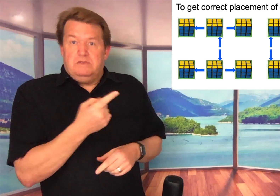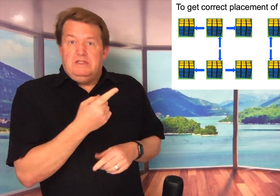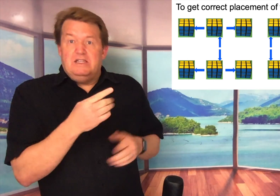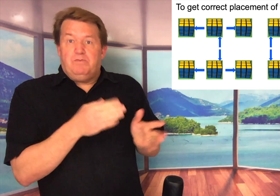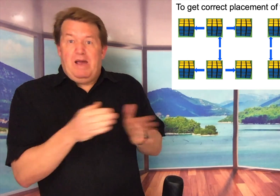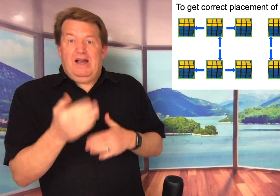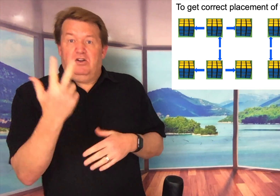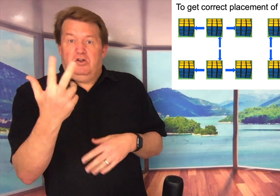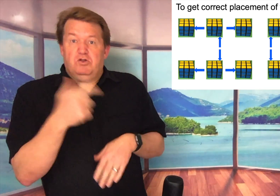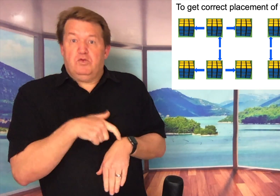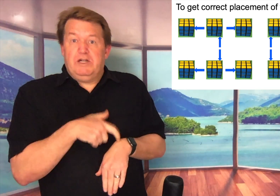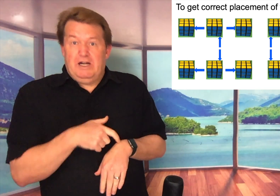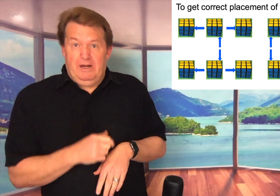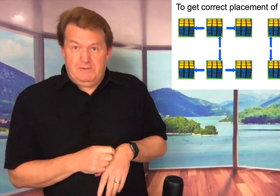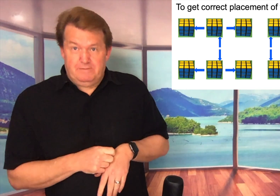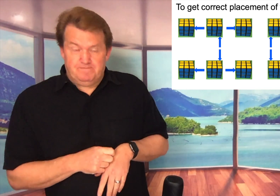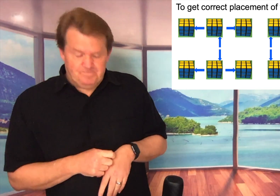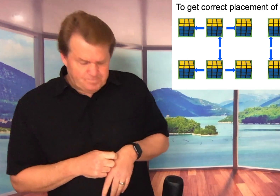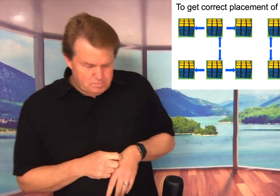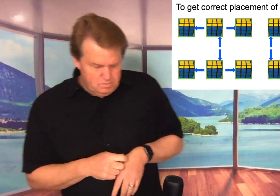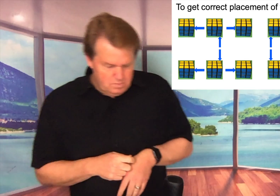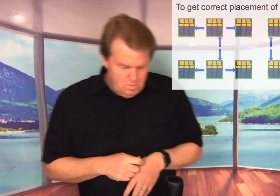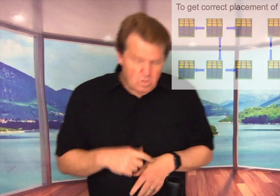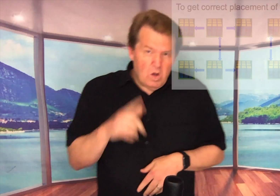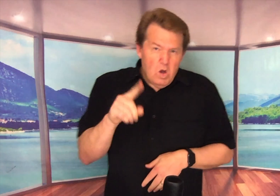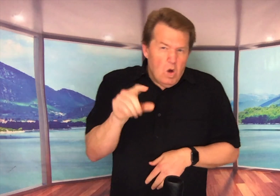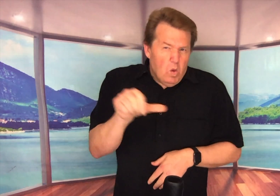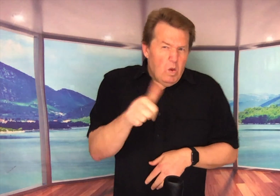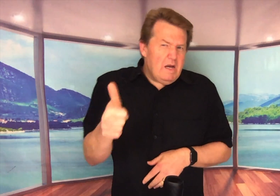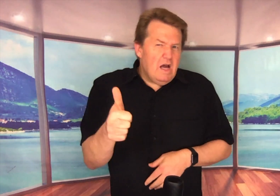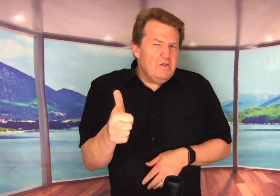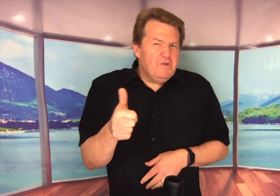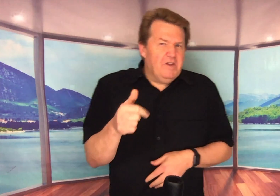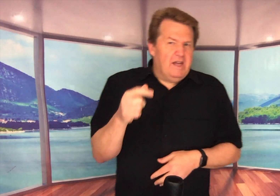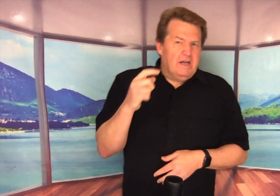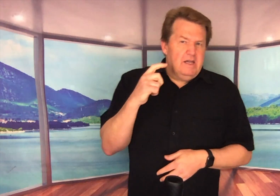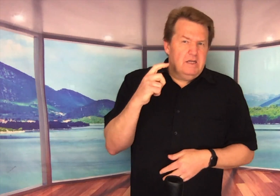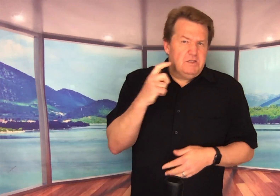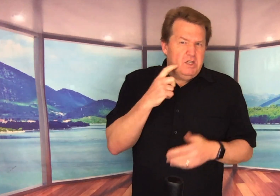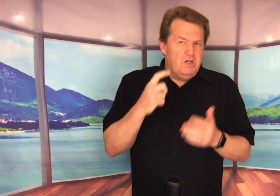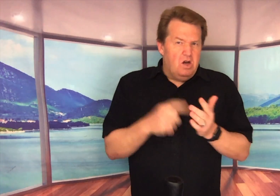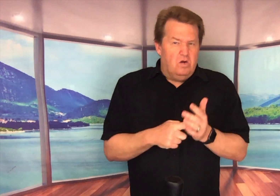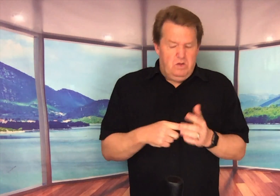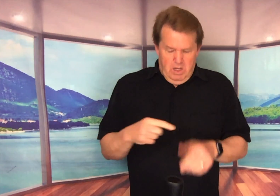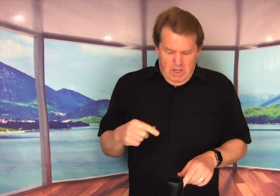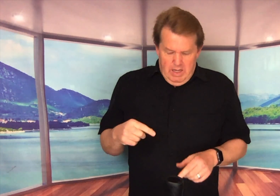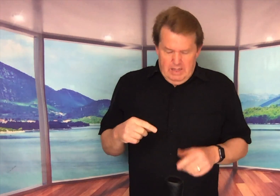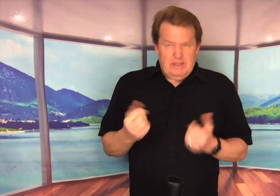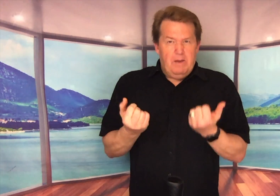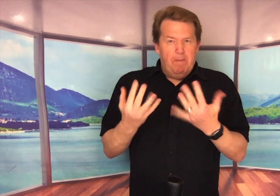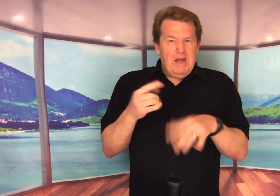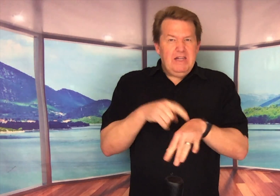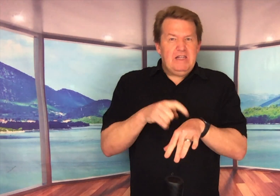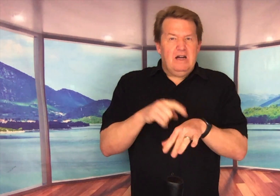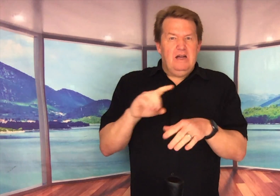this pattern 3 times. One other thing to note is that many times